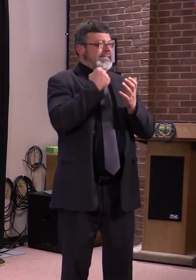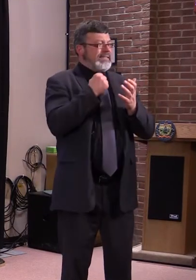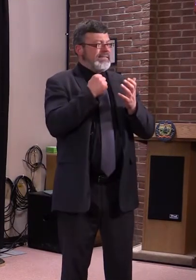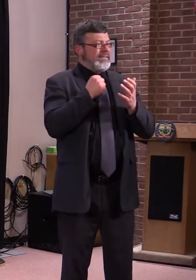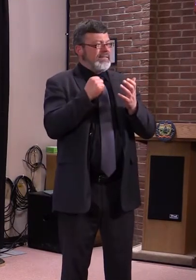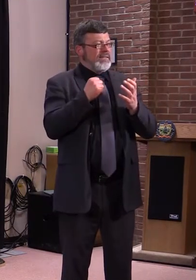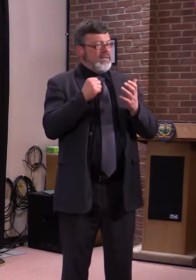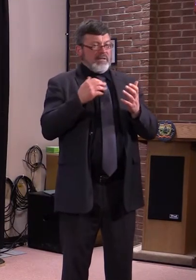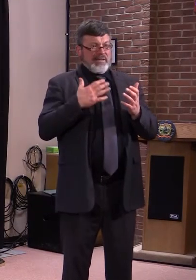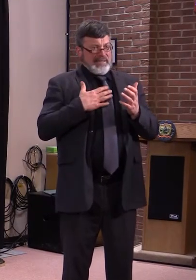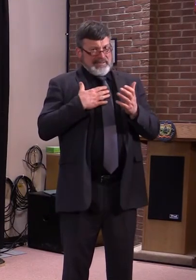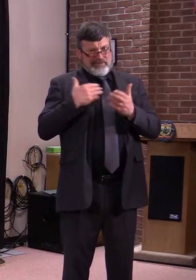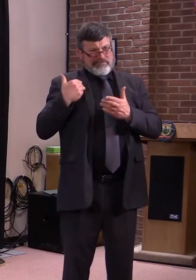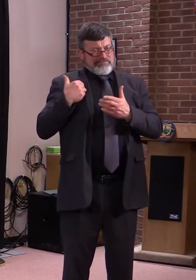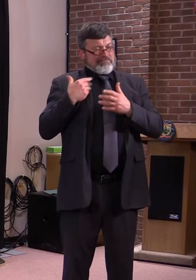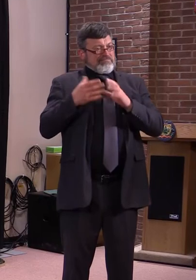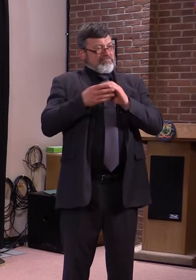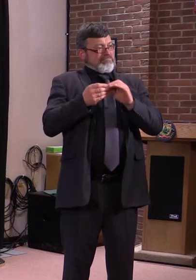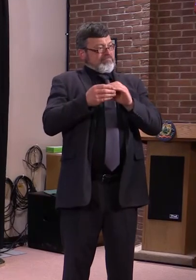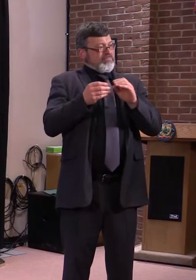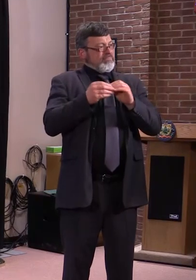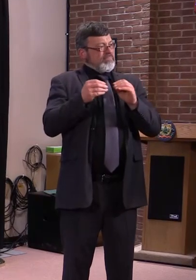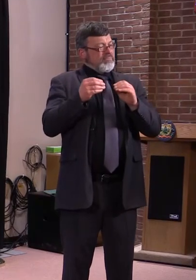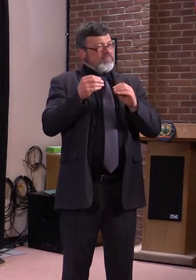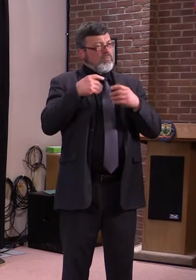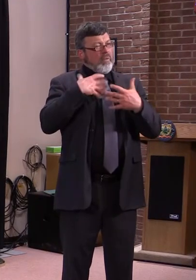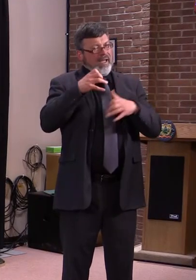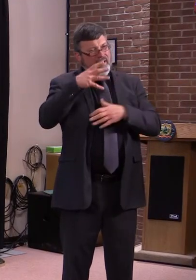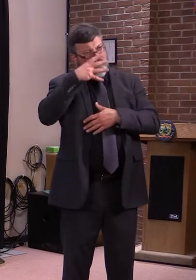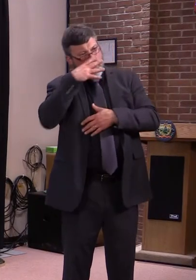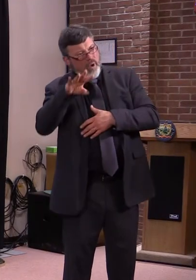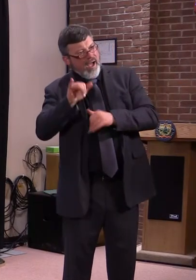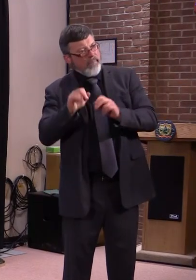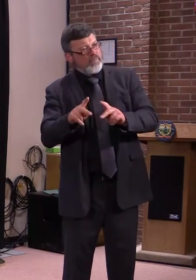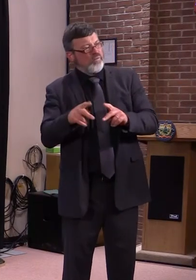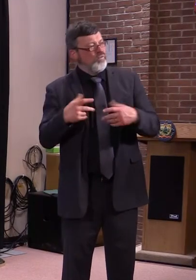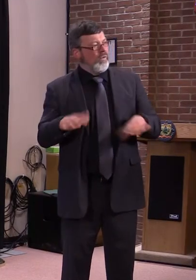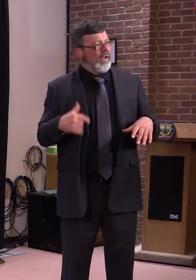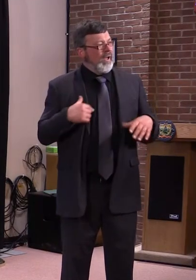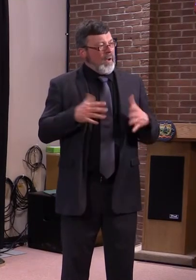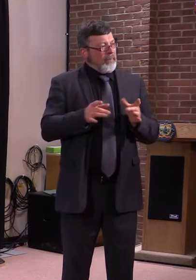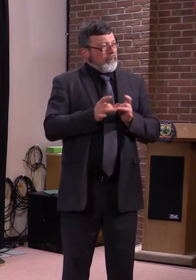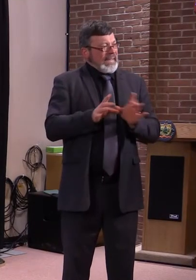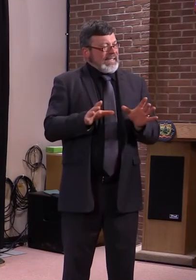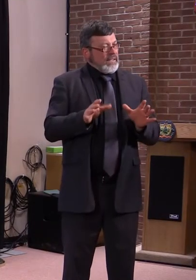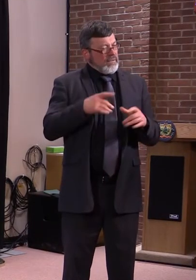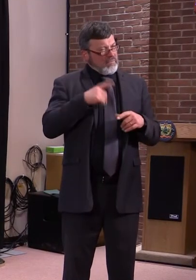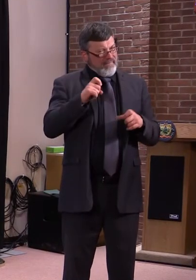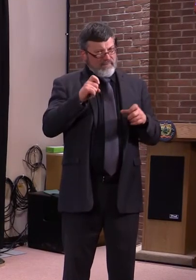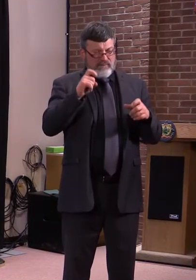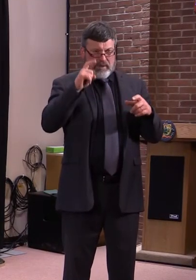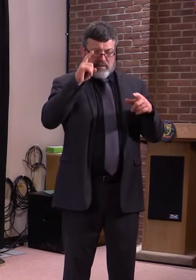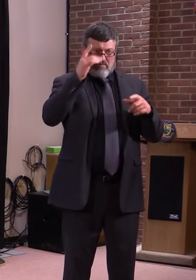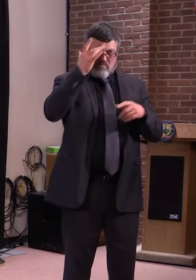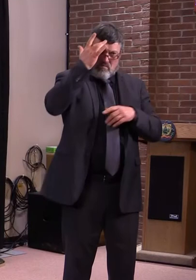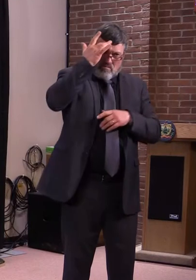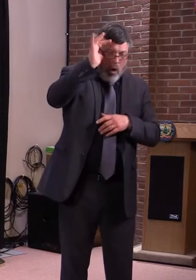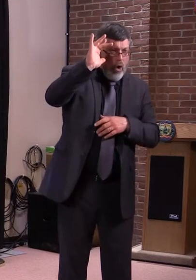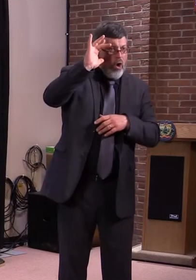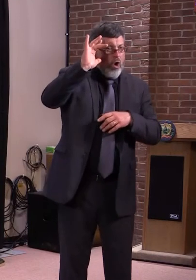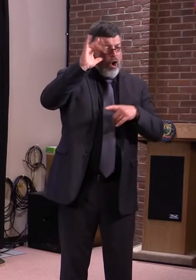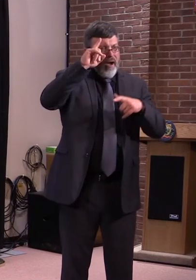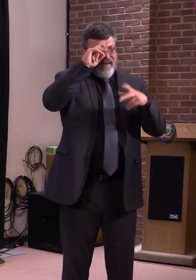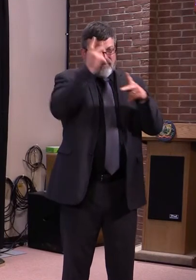We have to have a vision, a plan, and how we do this strategically. And thus far, I haven't seen a plan from